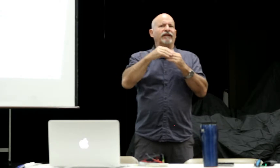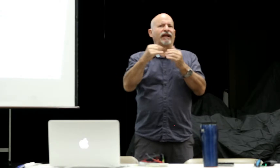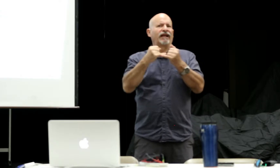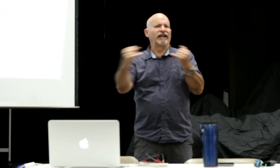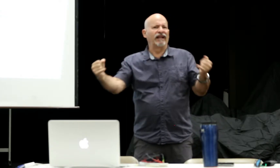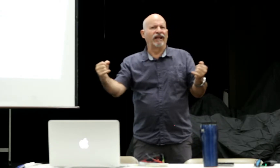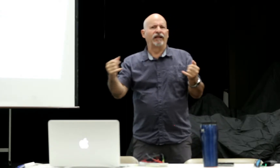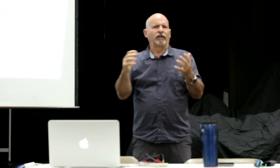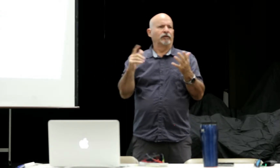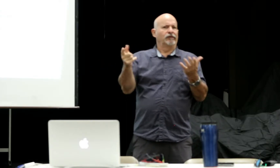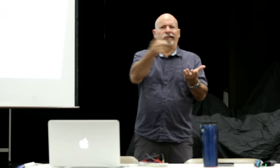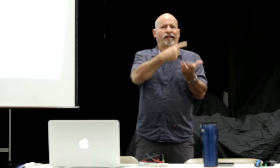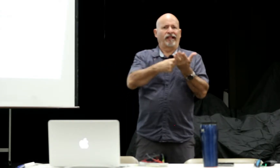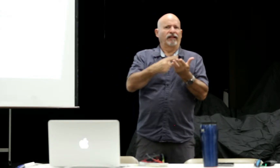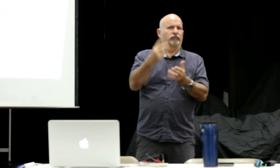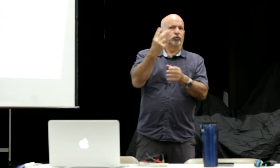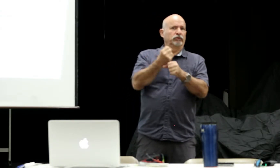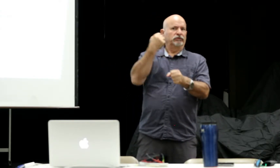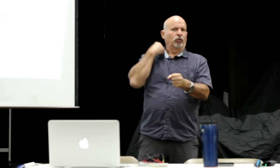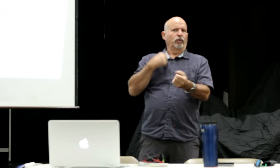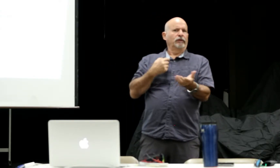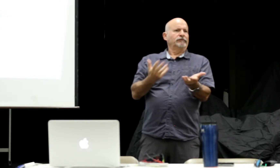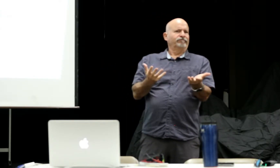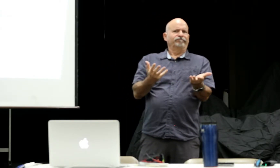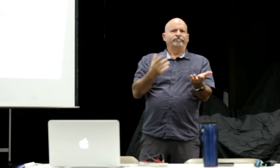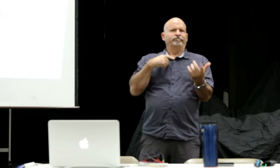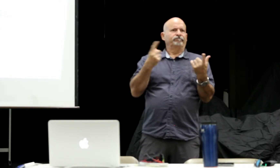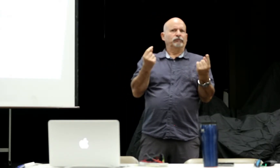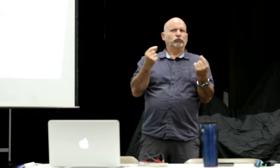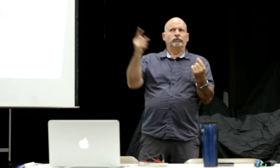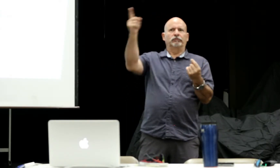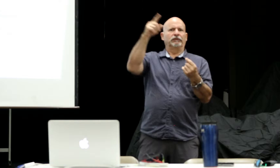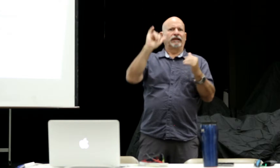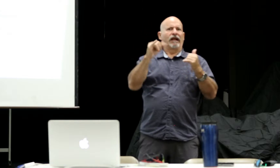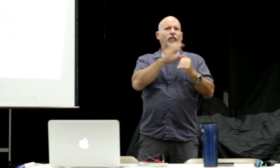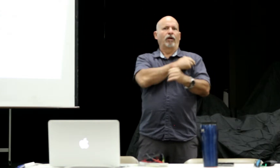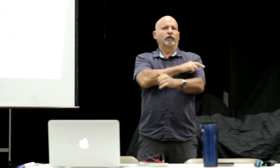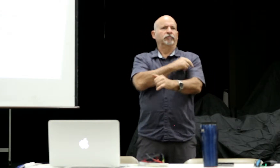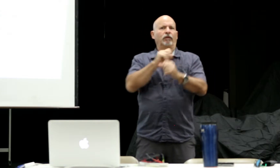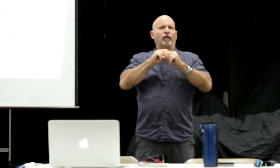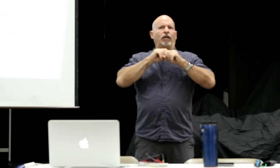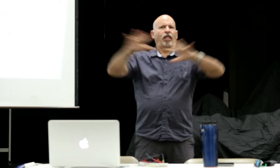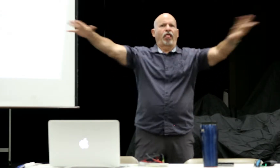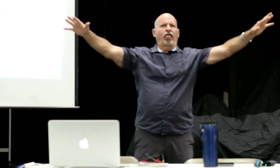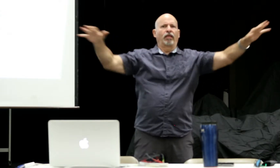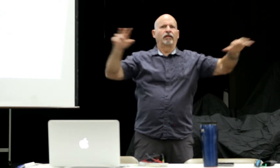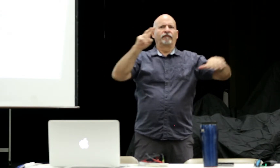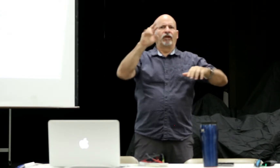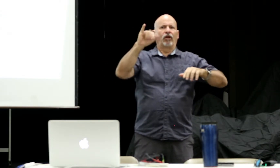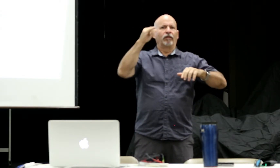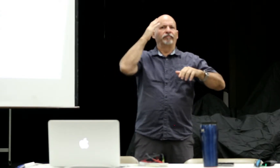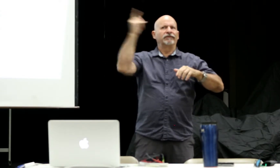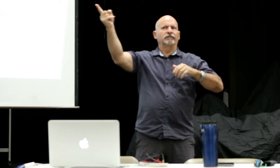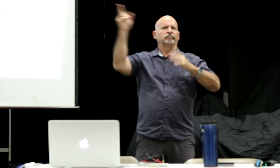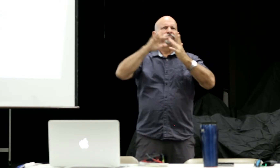is why we needed to have this discussion 2 years ago. And it has